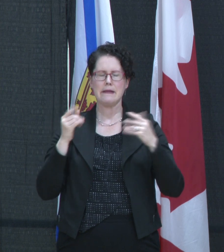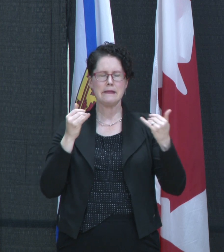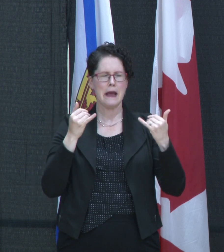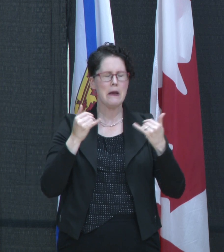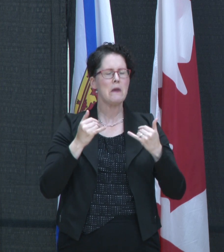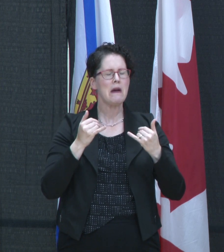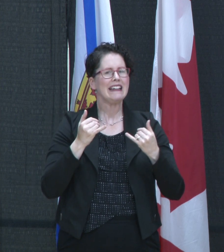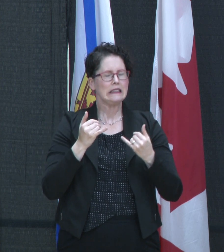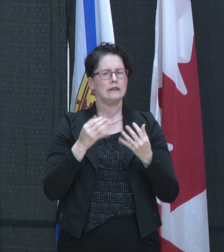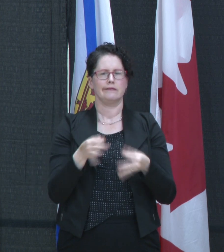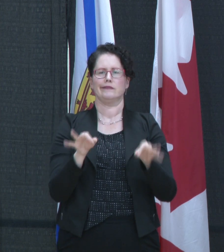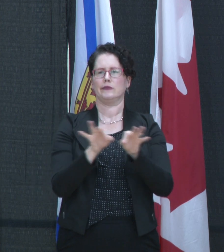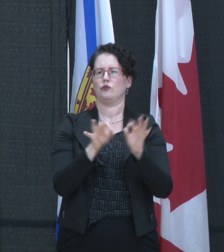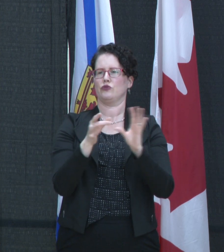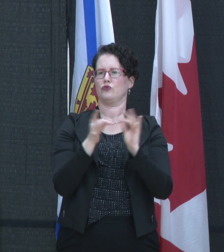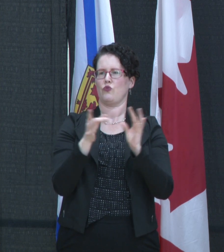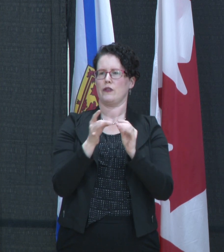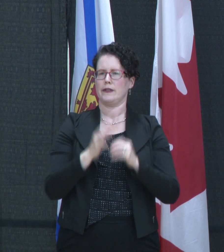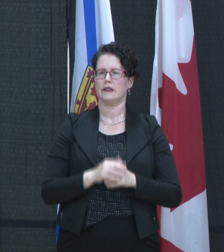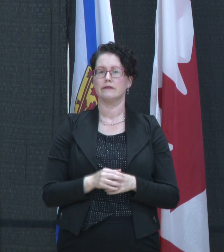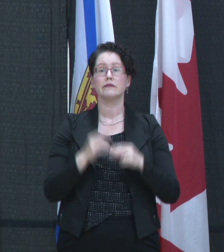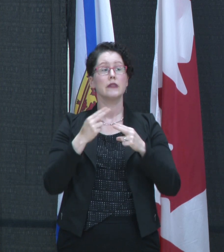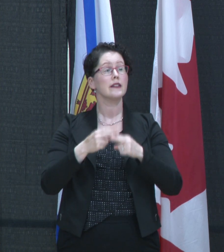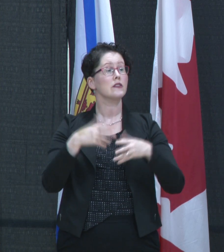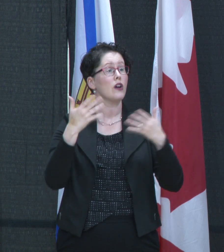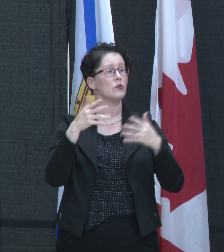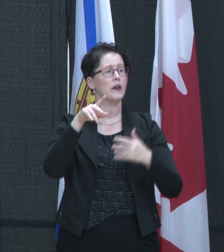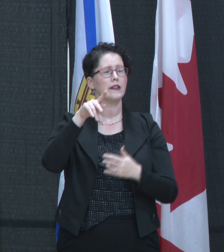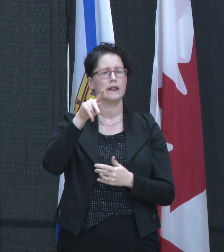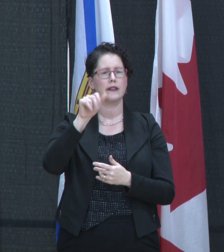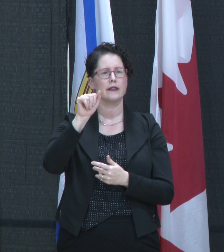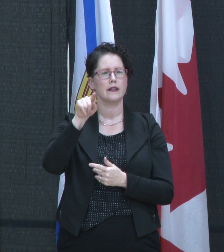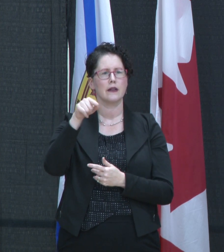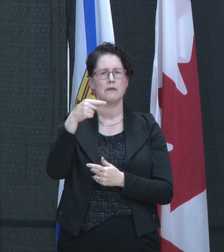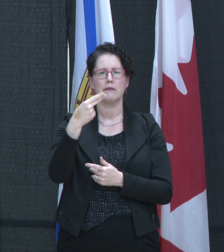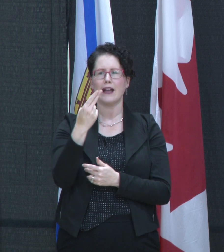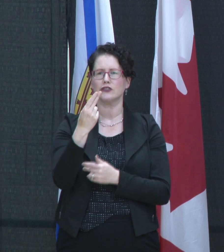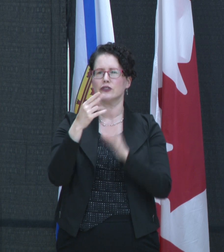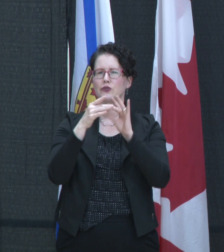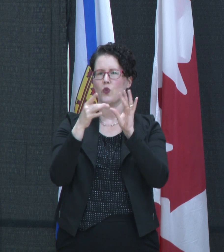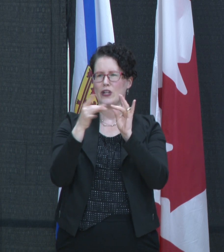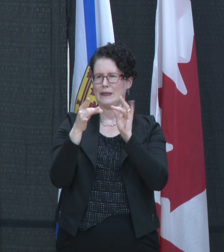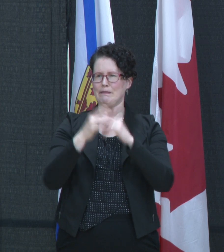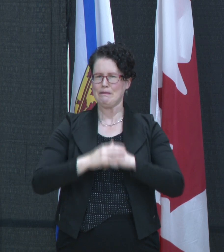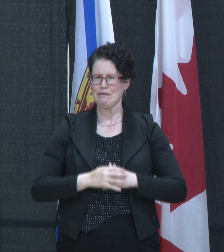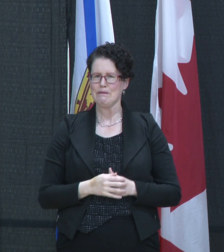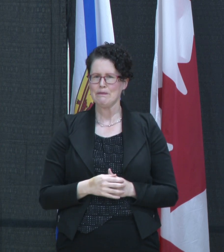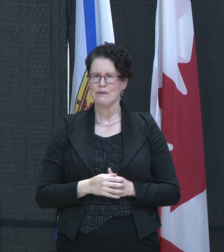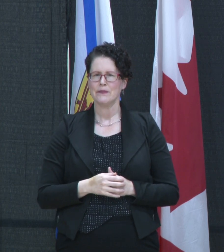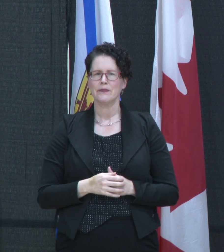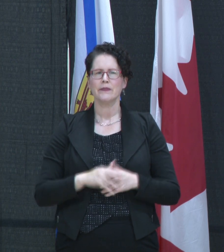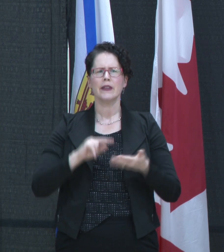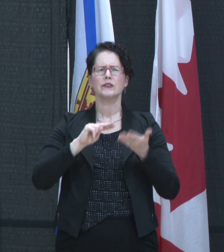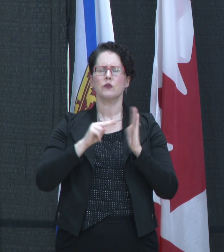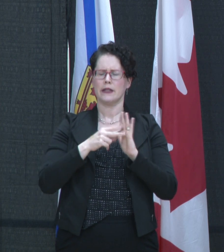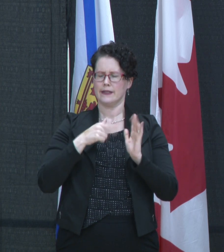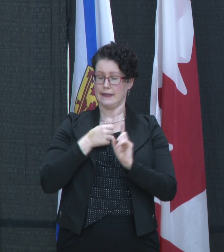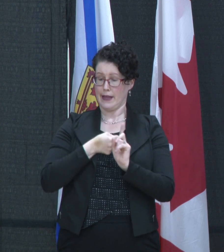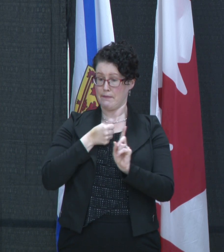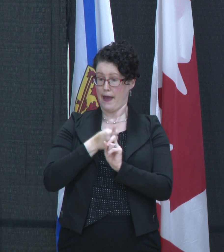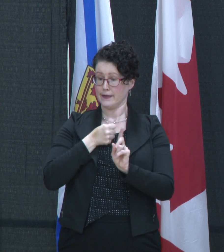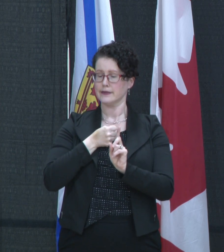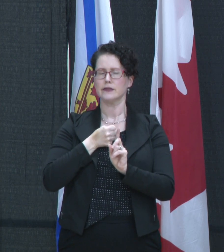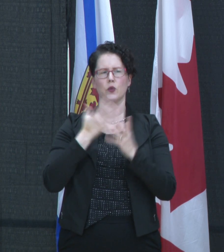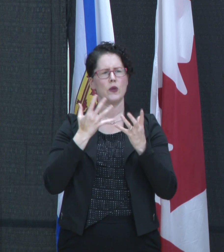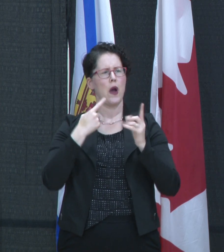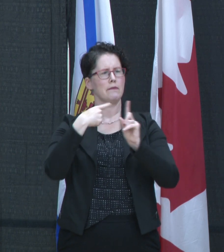Patch Story. And it speaks about the importance of taking action to have a positive impact on others.